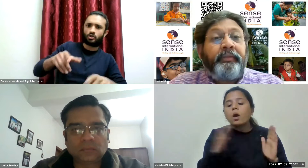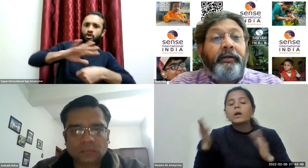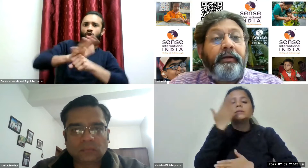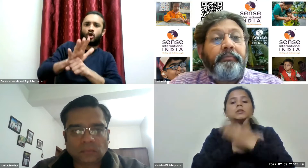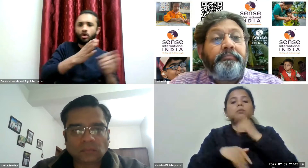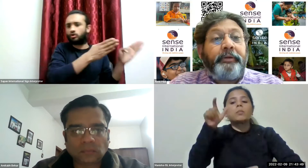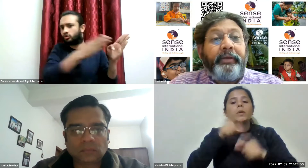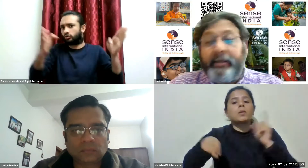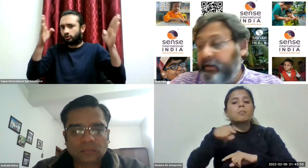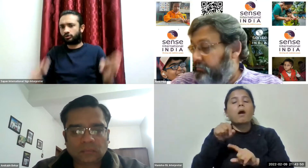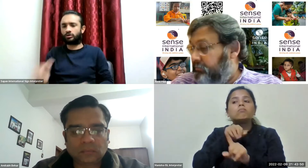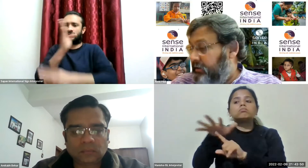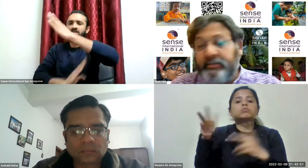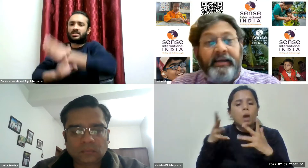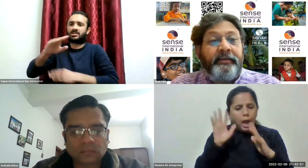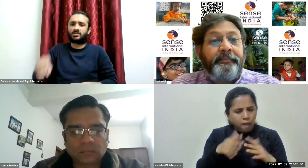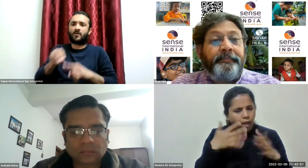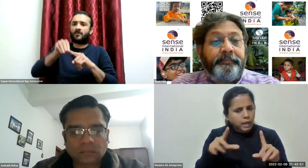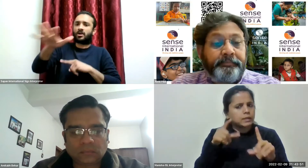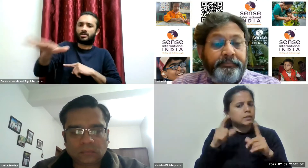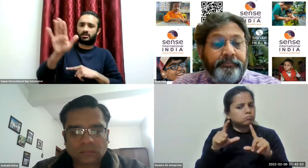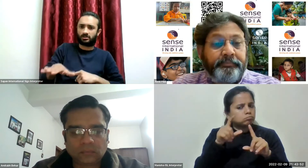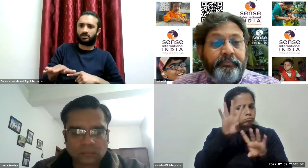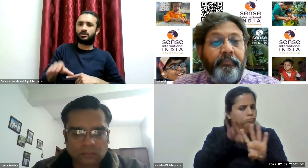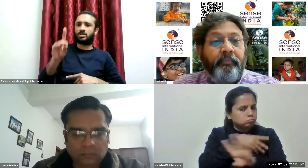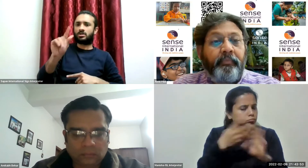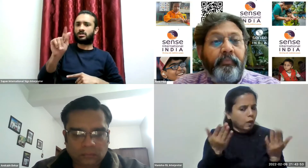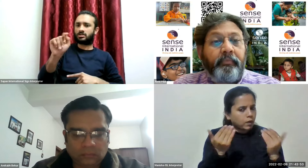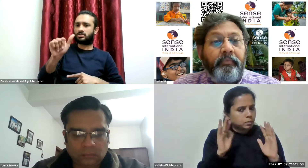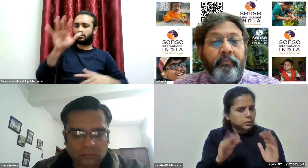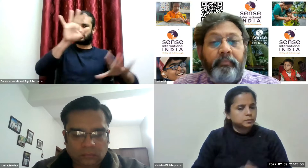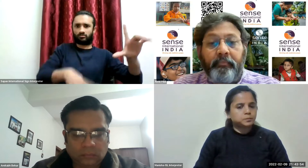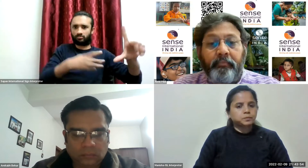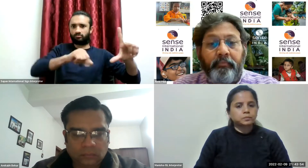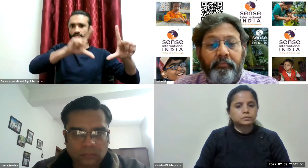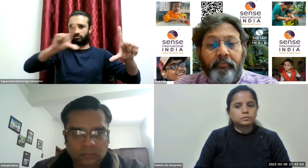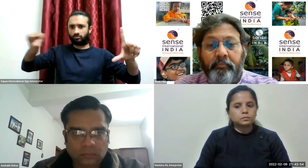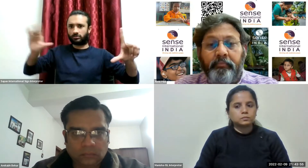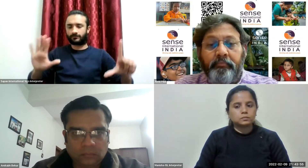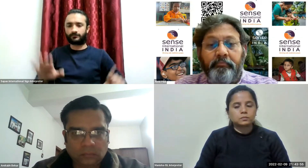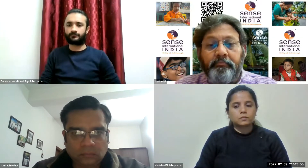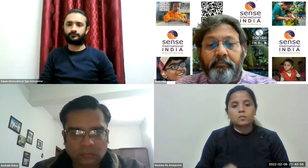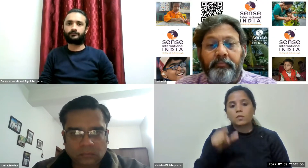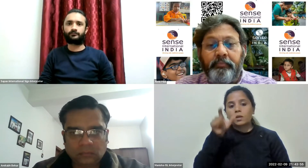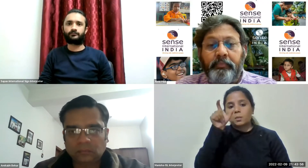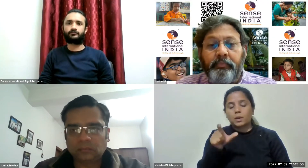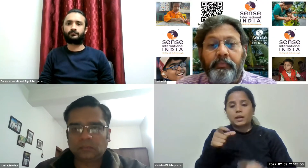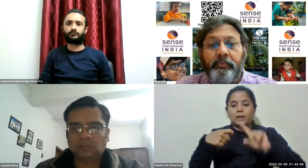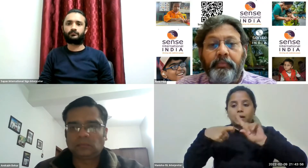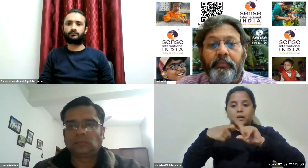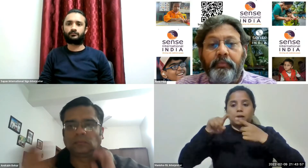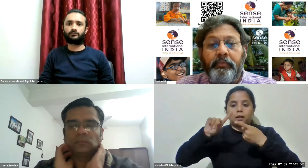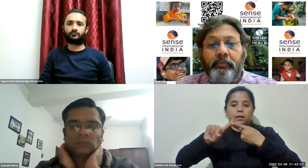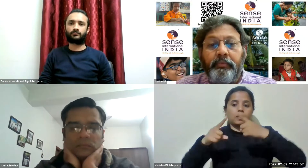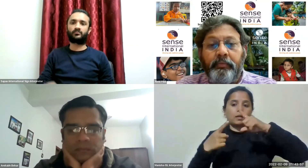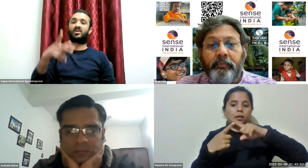or Praveen can answer that. I have come across nothing. In fact,